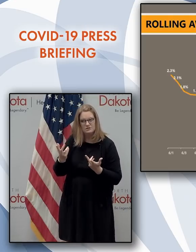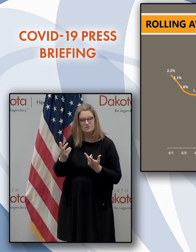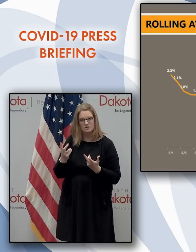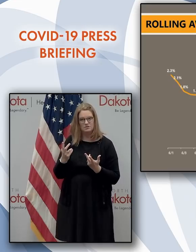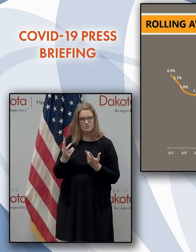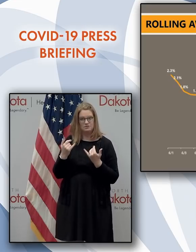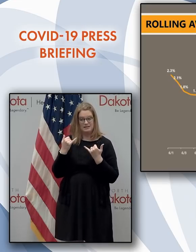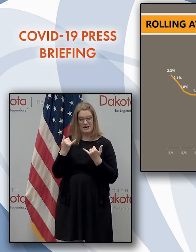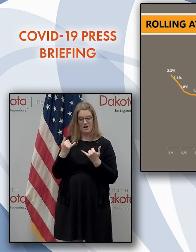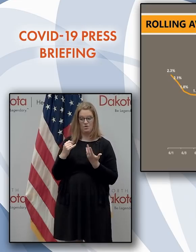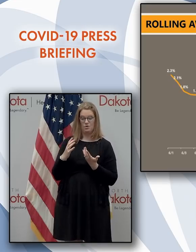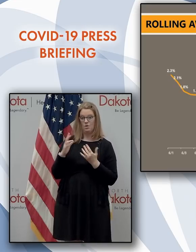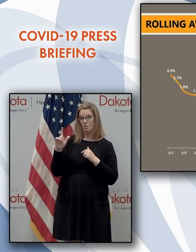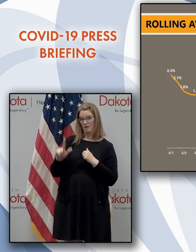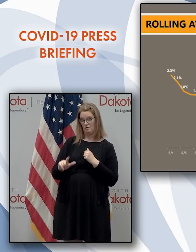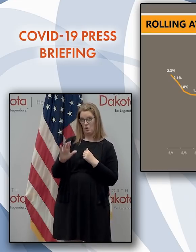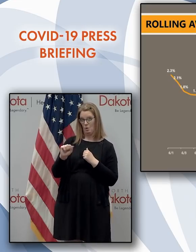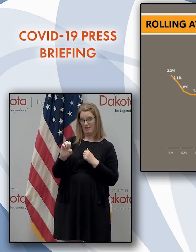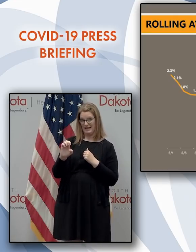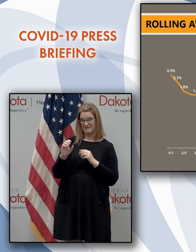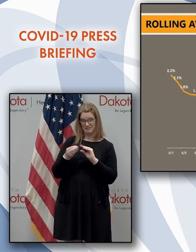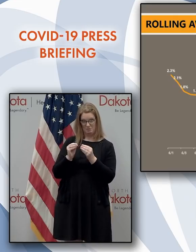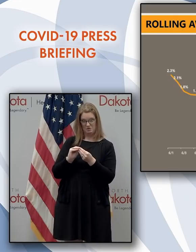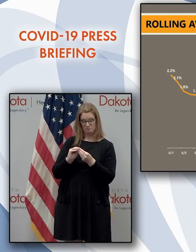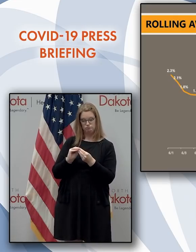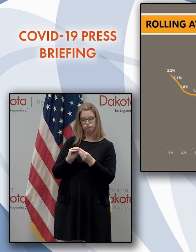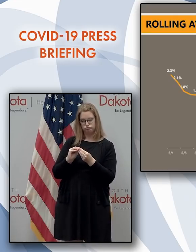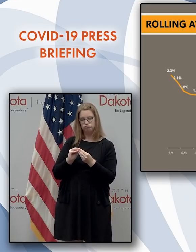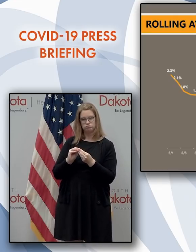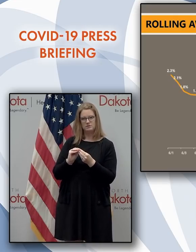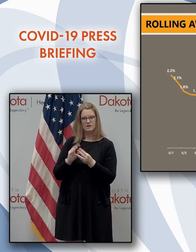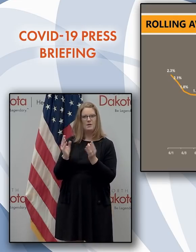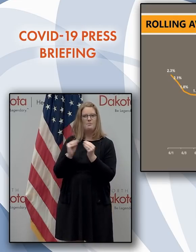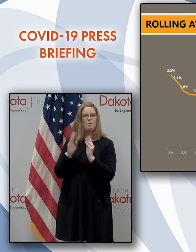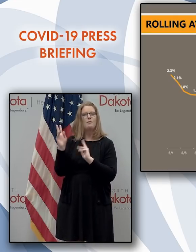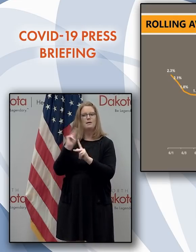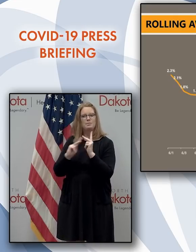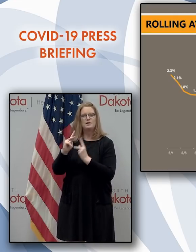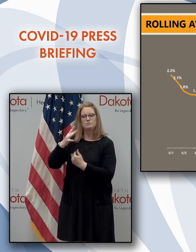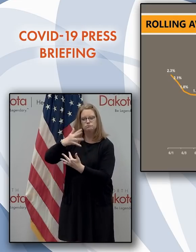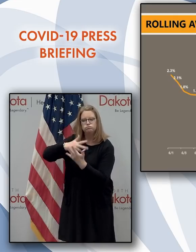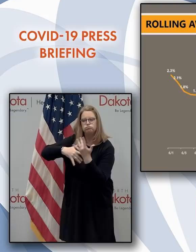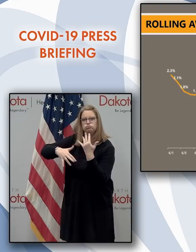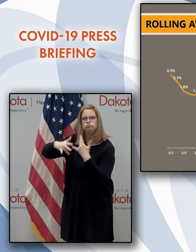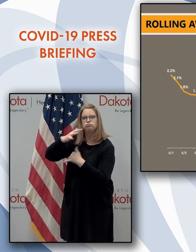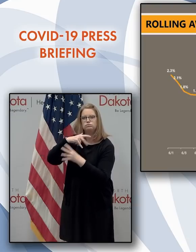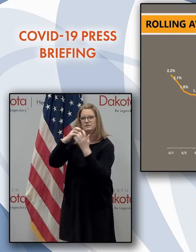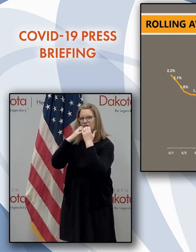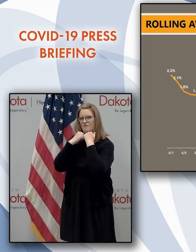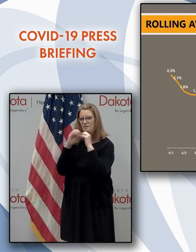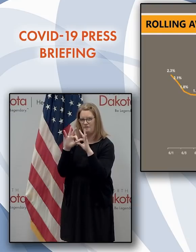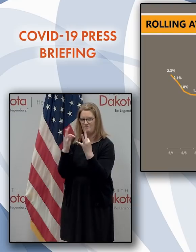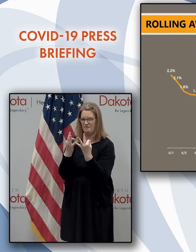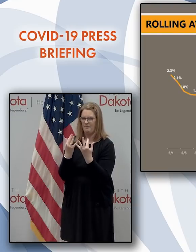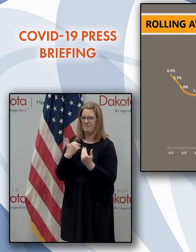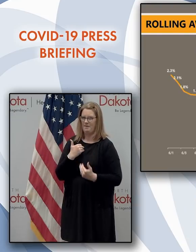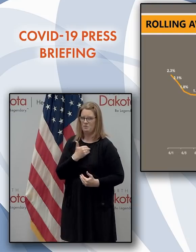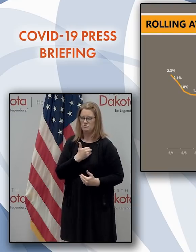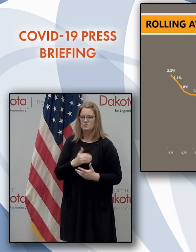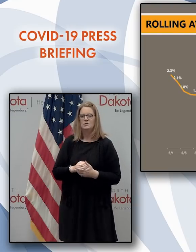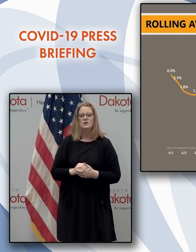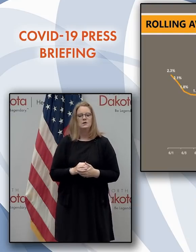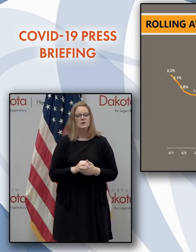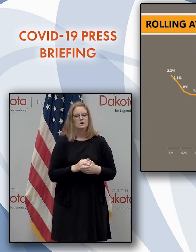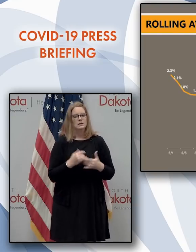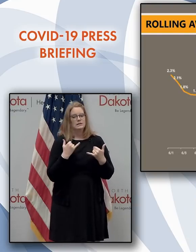this is helping us. Having those low case numbers is helping us reunite families with their loved ones. As you see on the